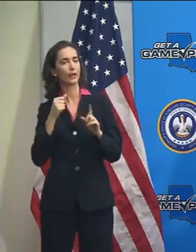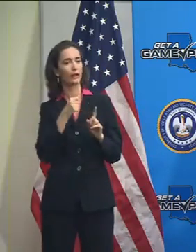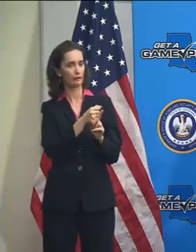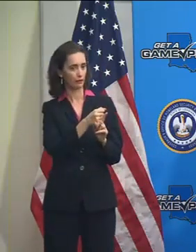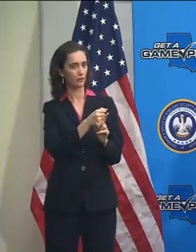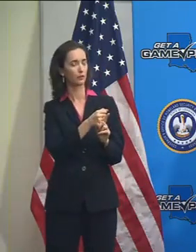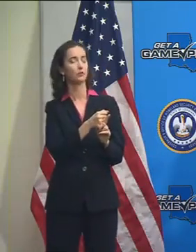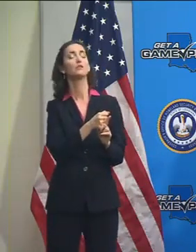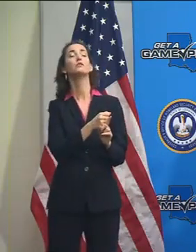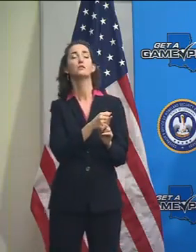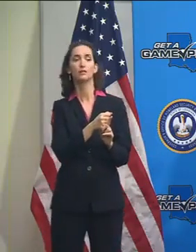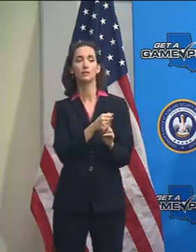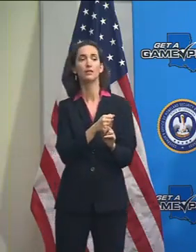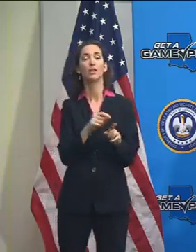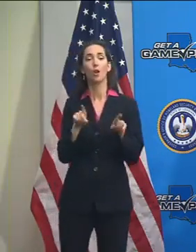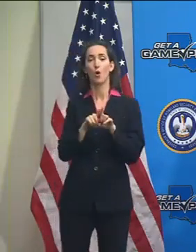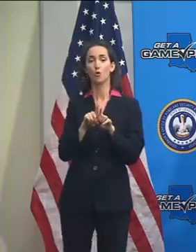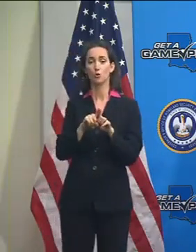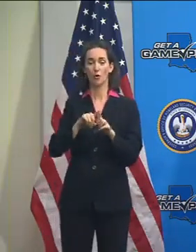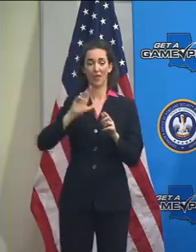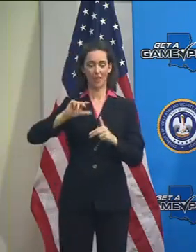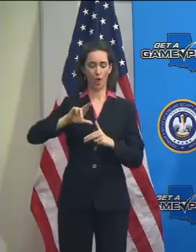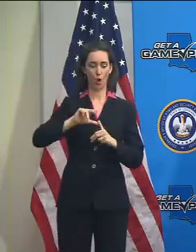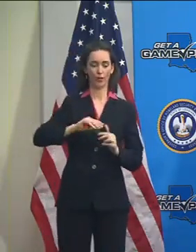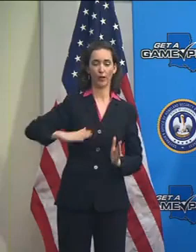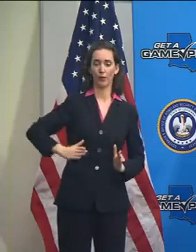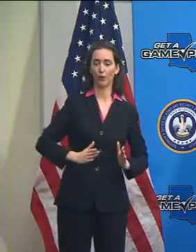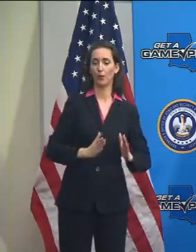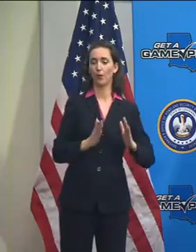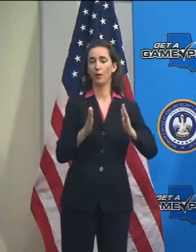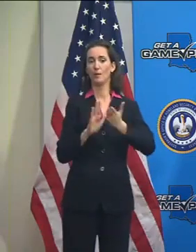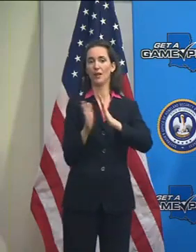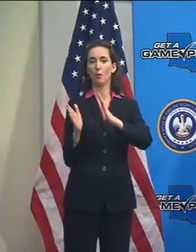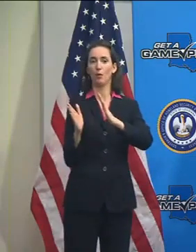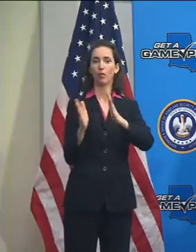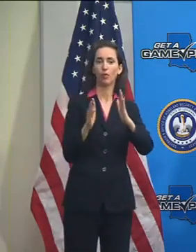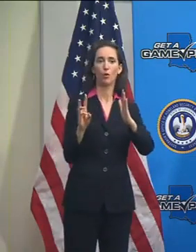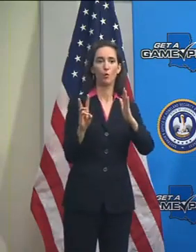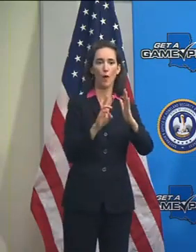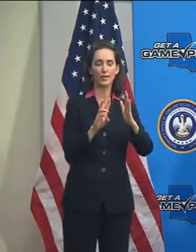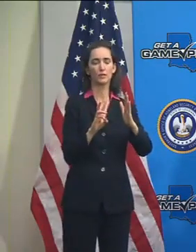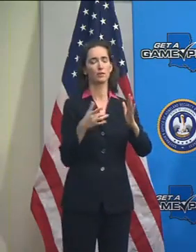with the westward movement of the track. Again,